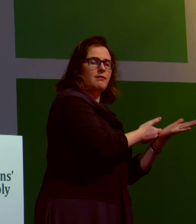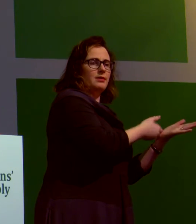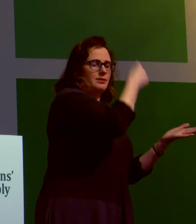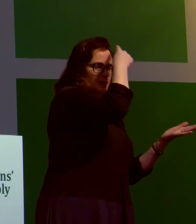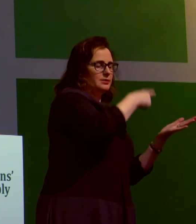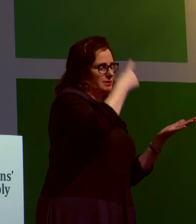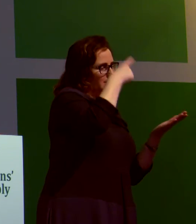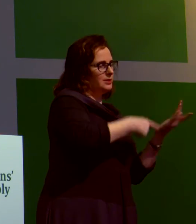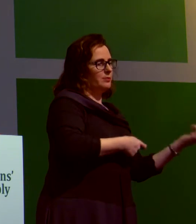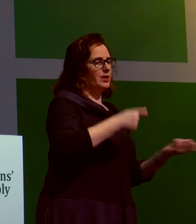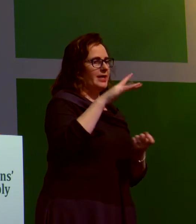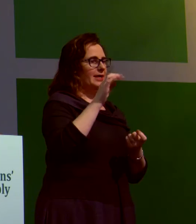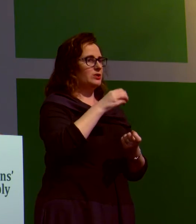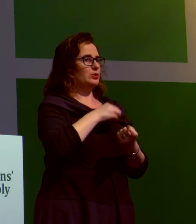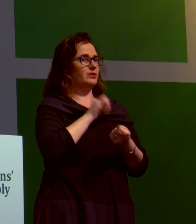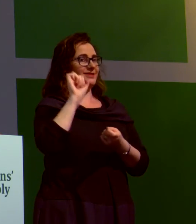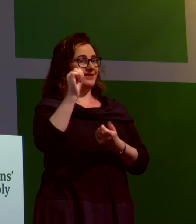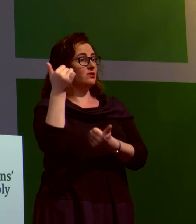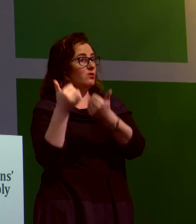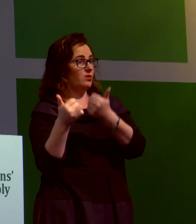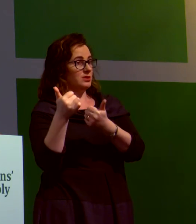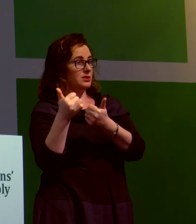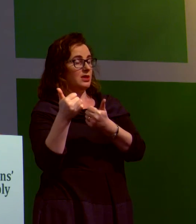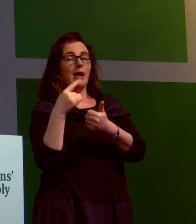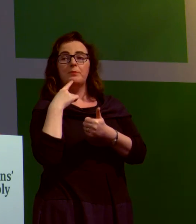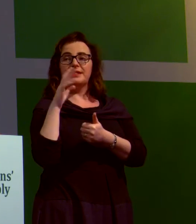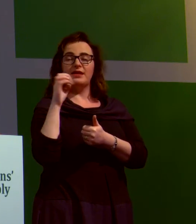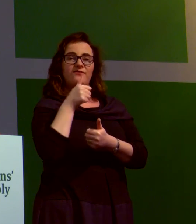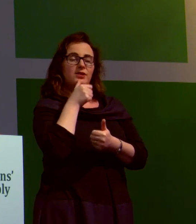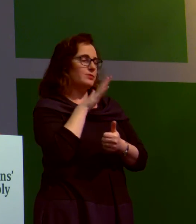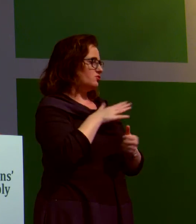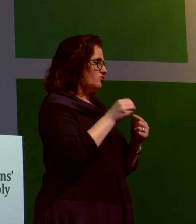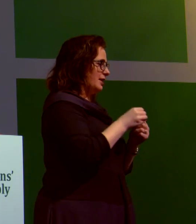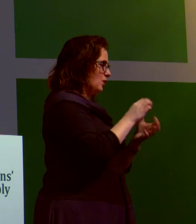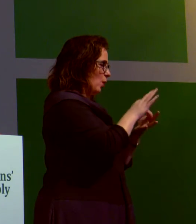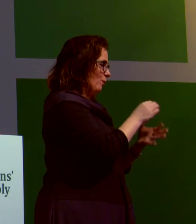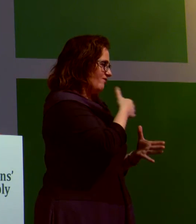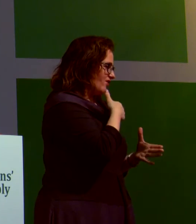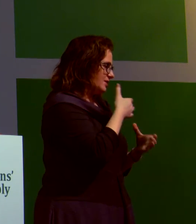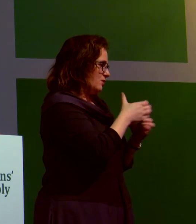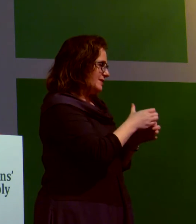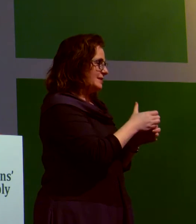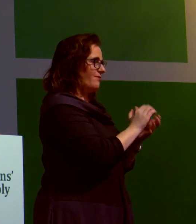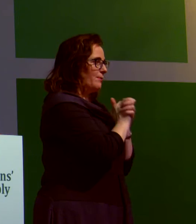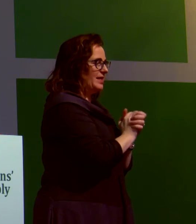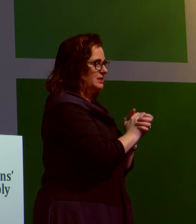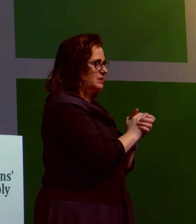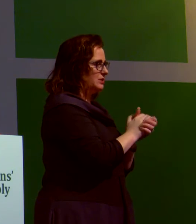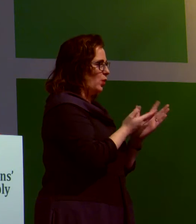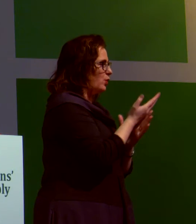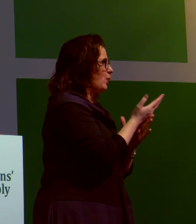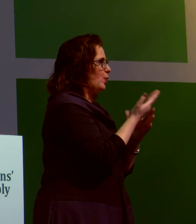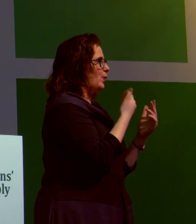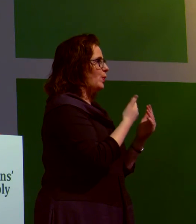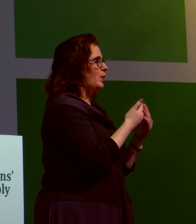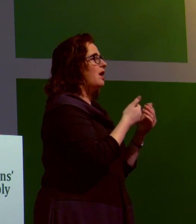as Eileen explained, they can only do this after they've exhausted domestic remedies. So after they have appealed all the way up through the Irish court